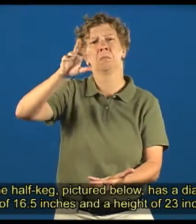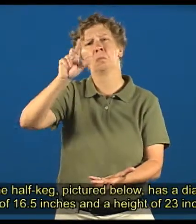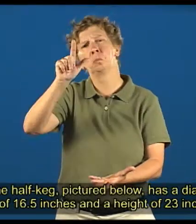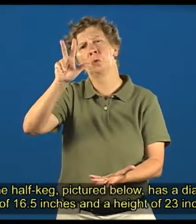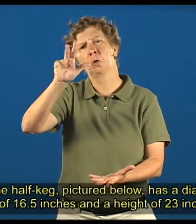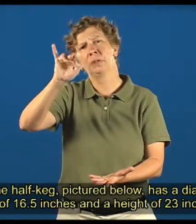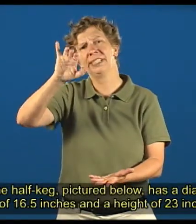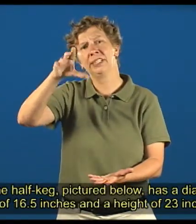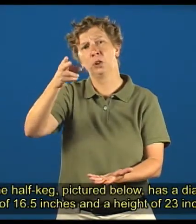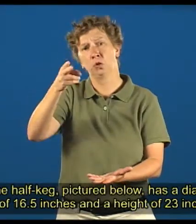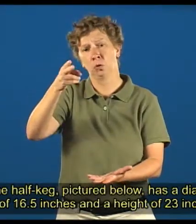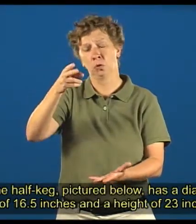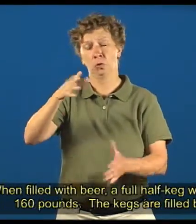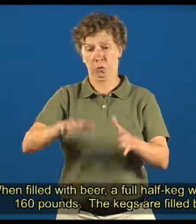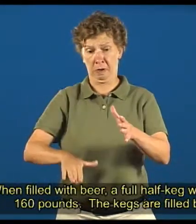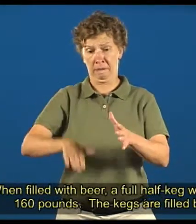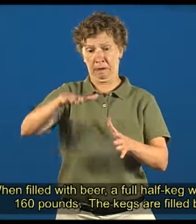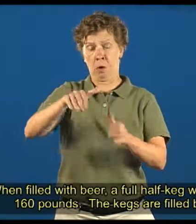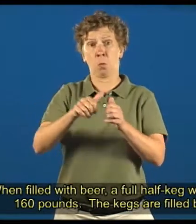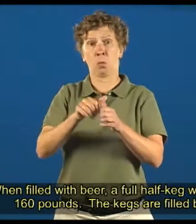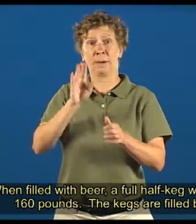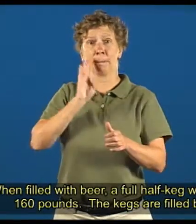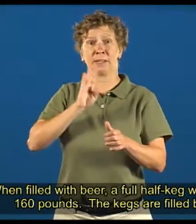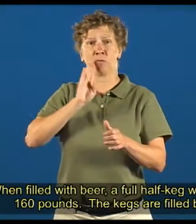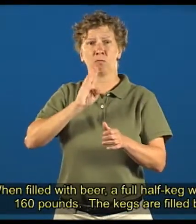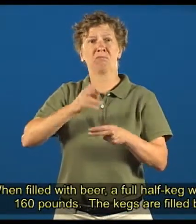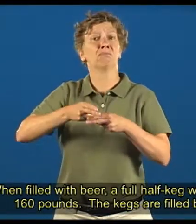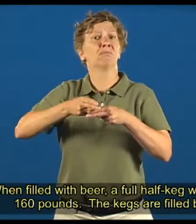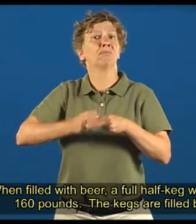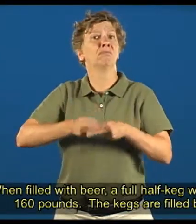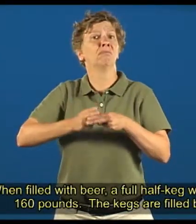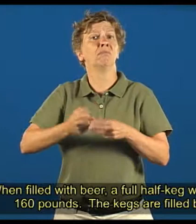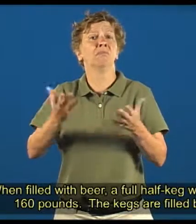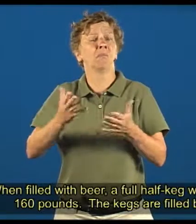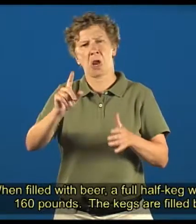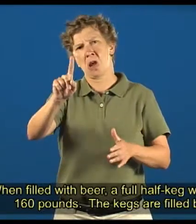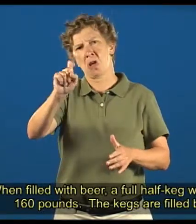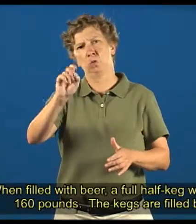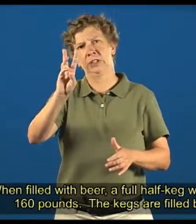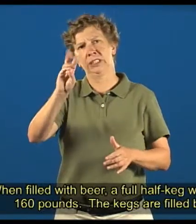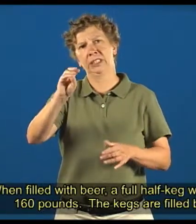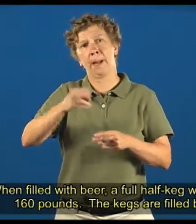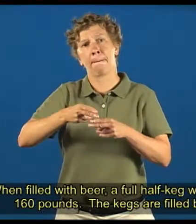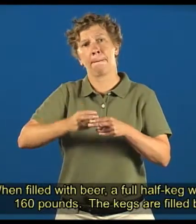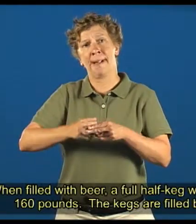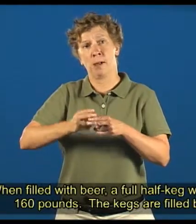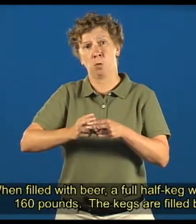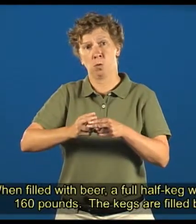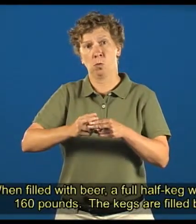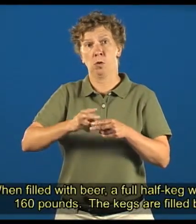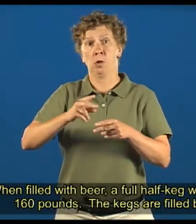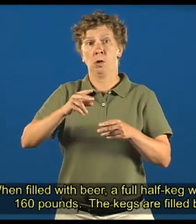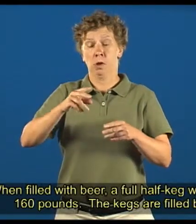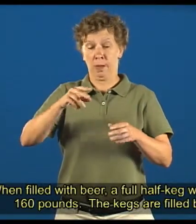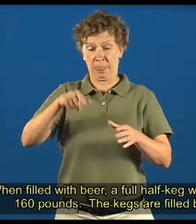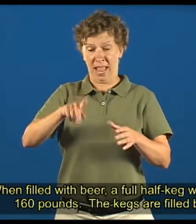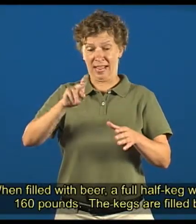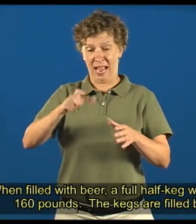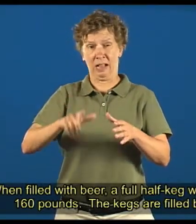inches. When filled with beer, a full half keg weighs 160 pounds.